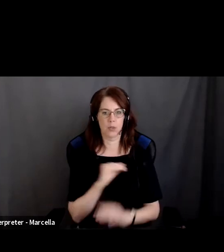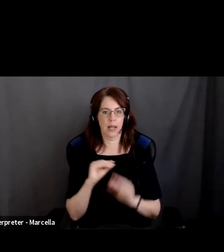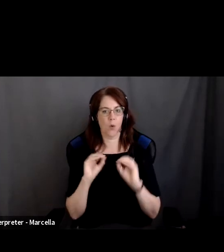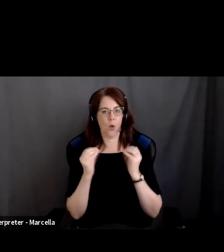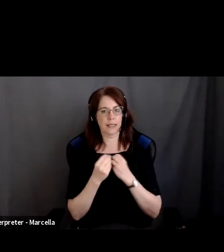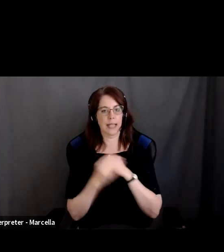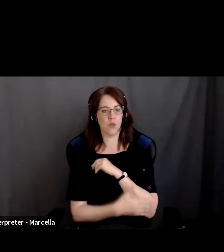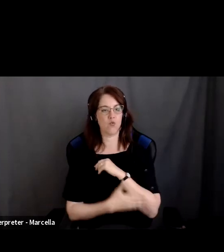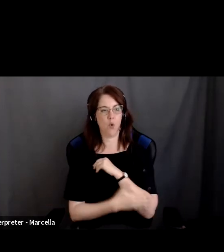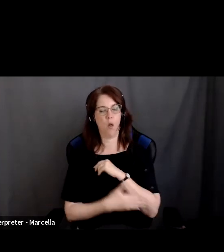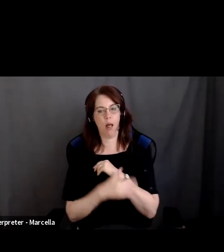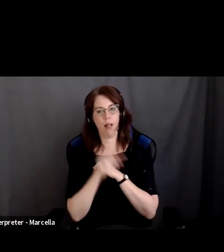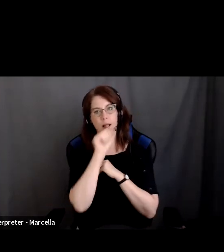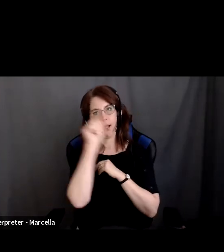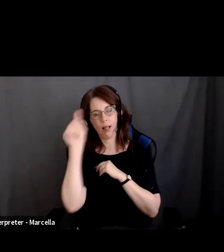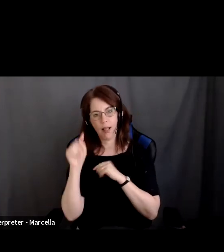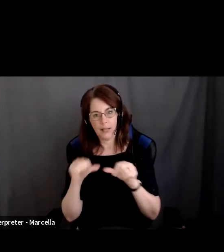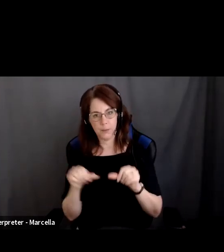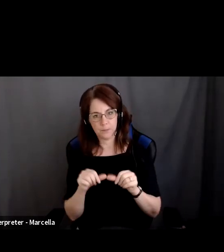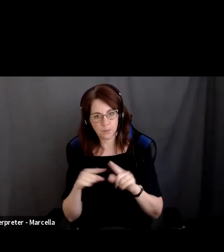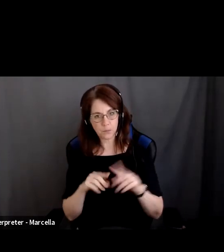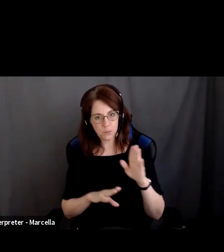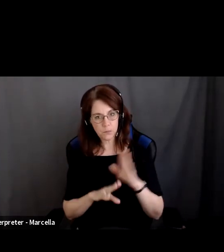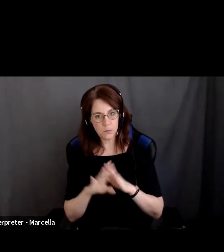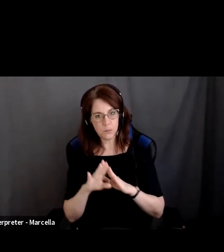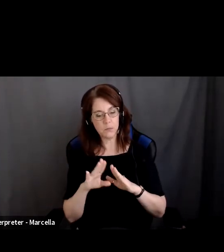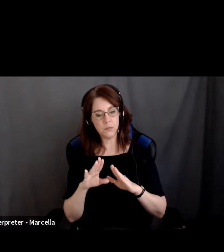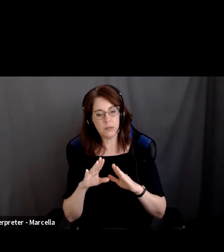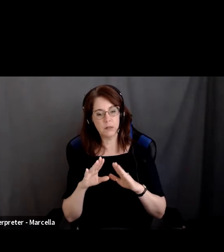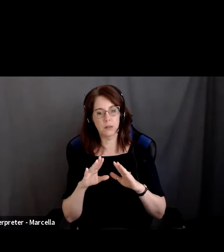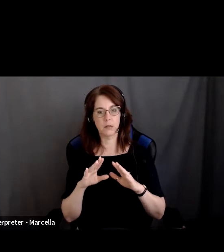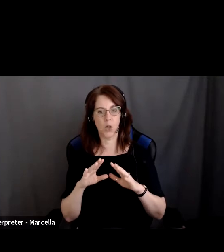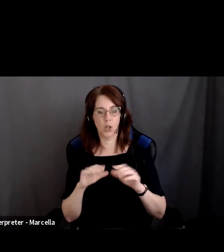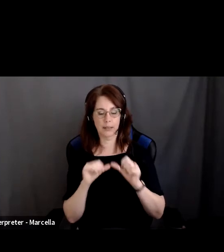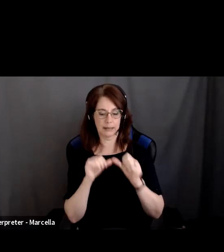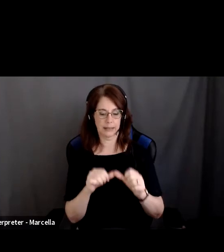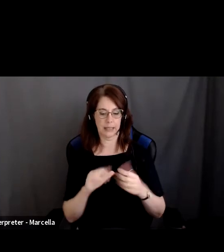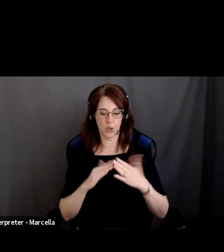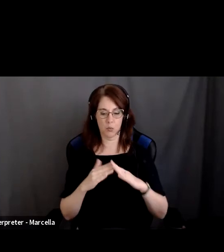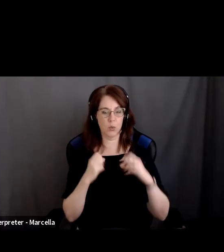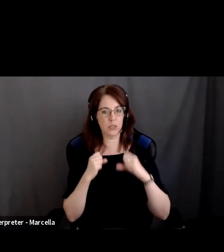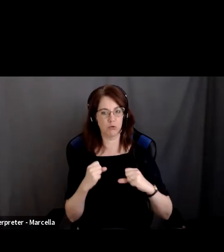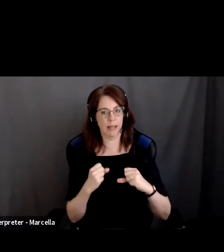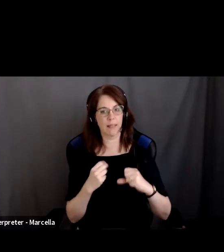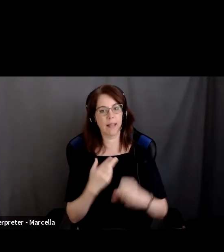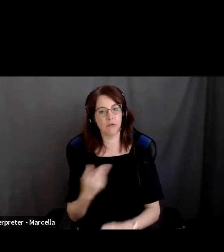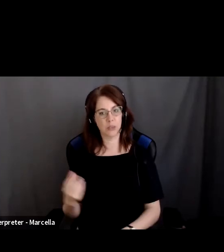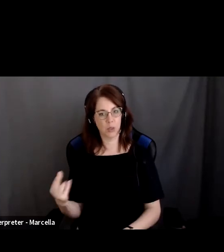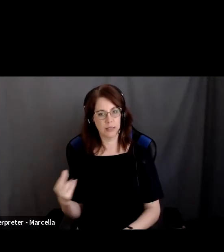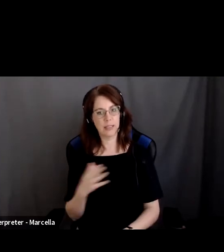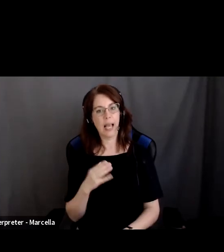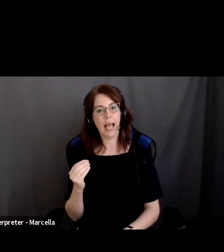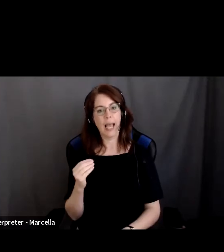rural places to build on existing community strengths and resources, and